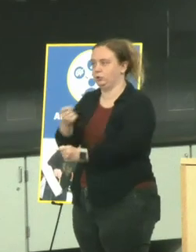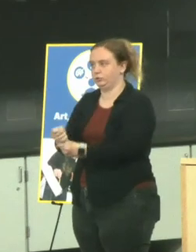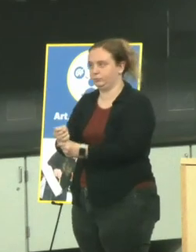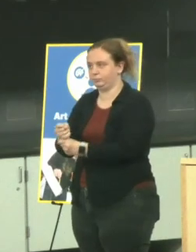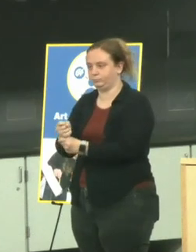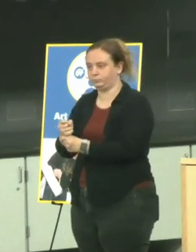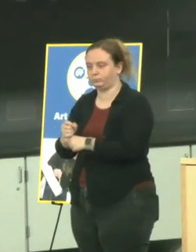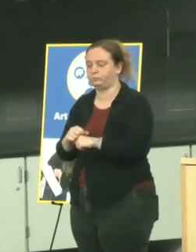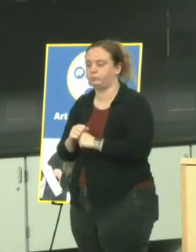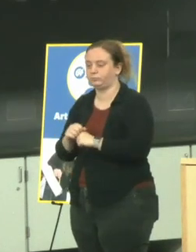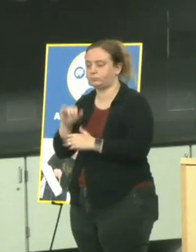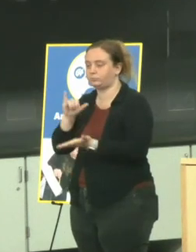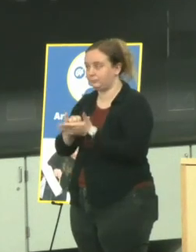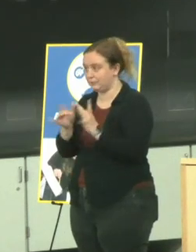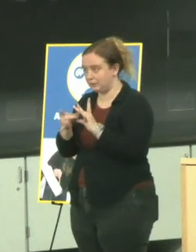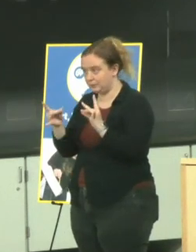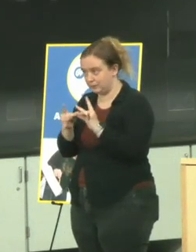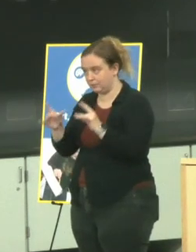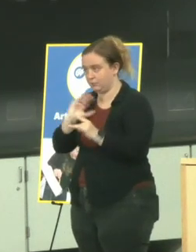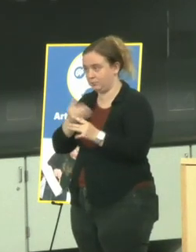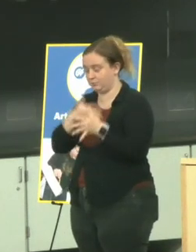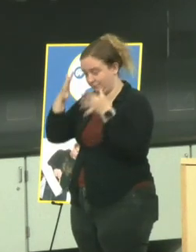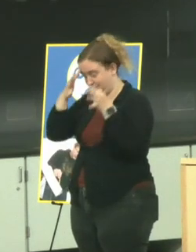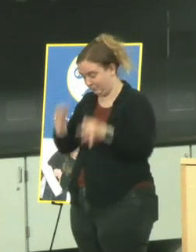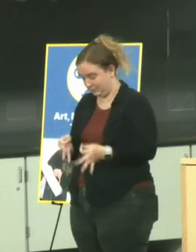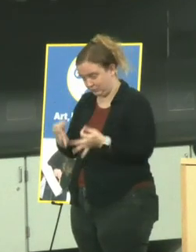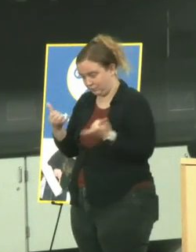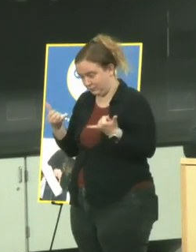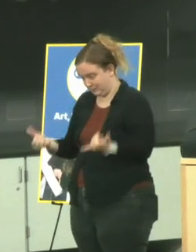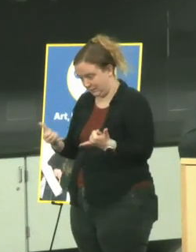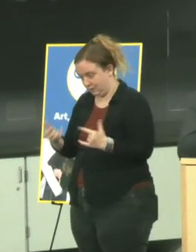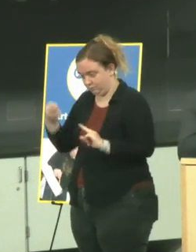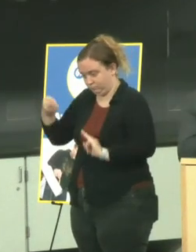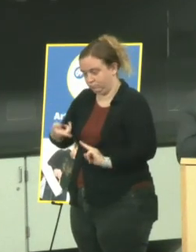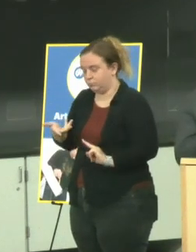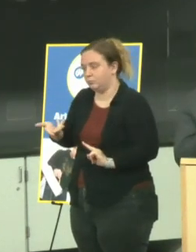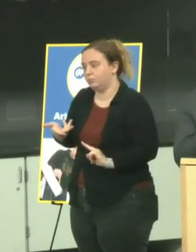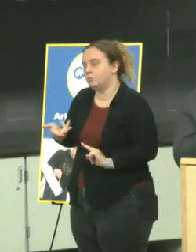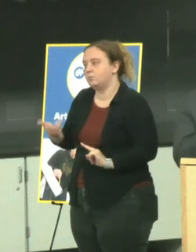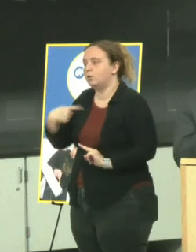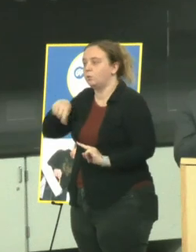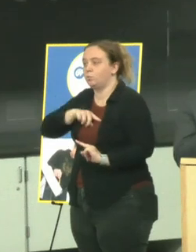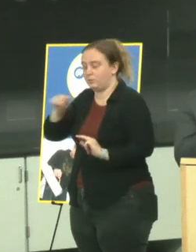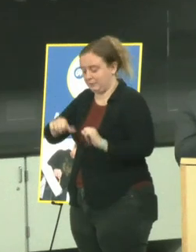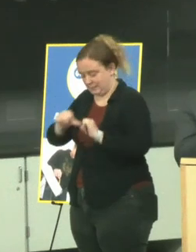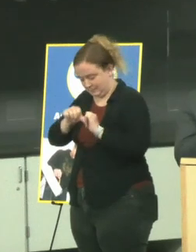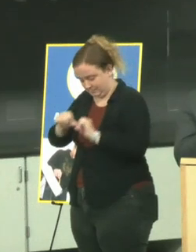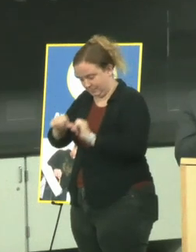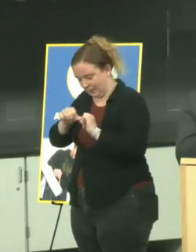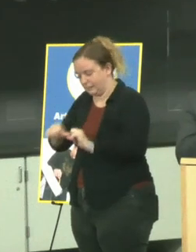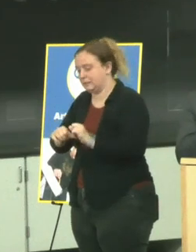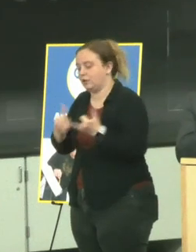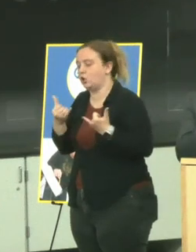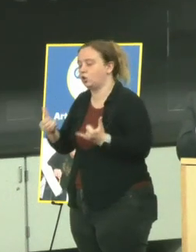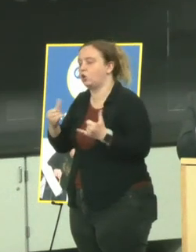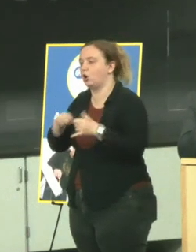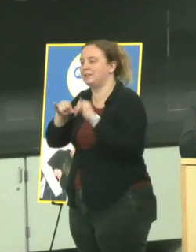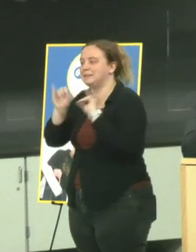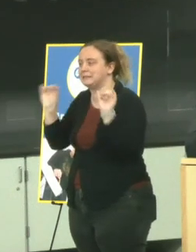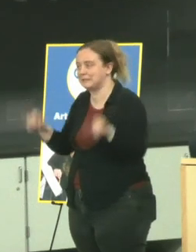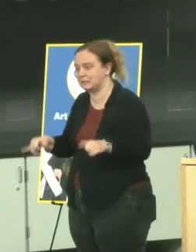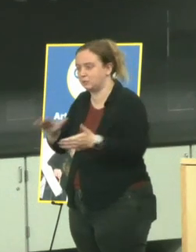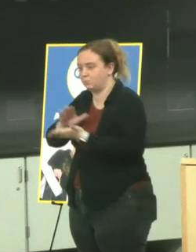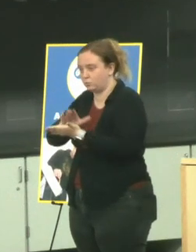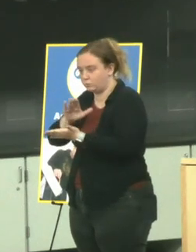With that being said, we're at a decision point. And the decision point is we can maintain the current system of schools, continue